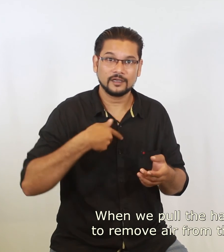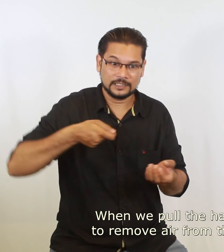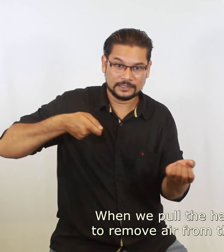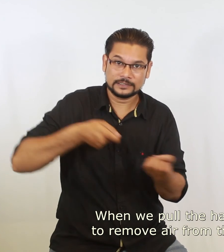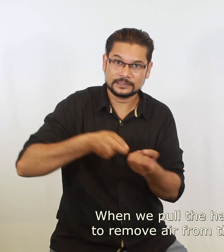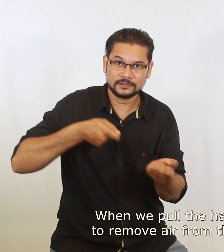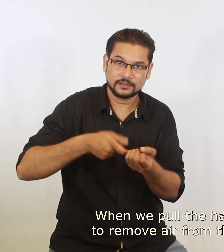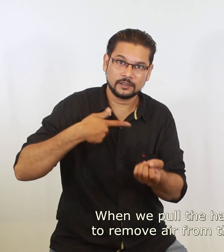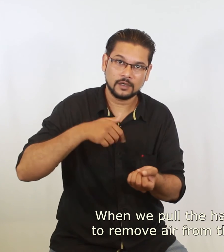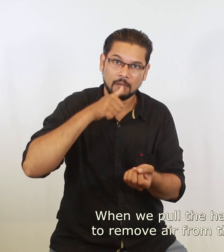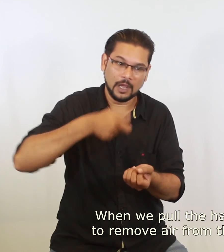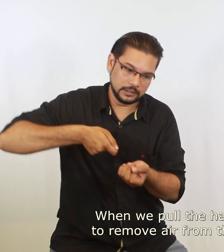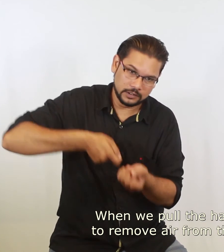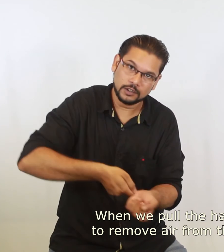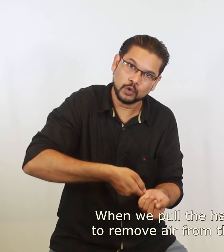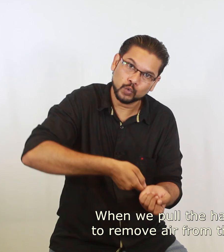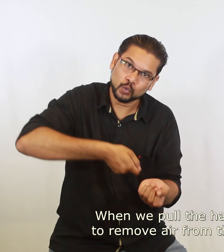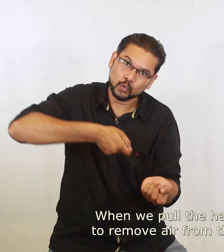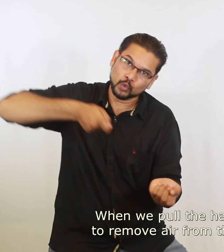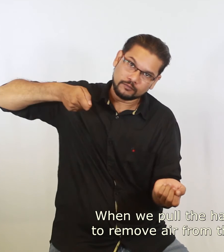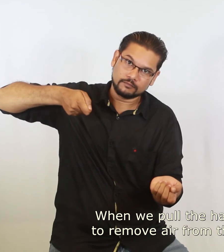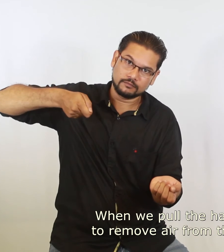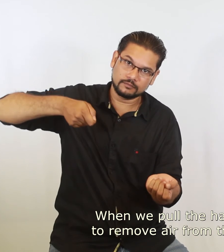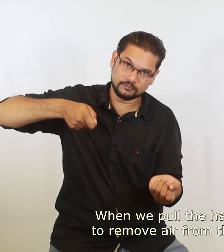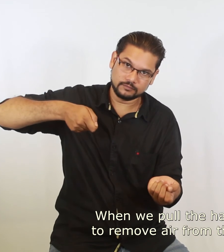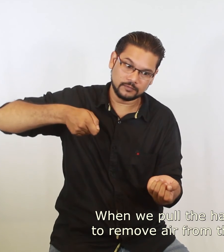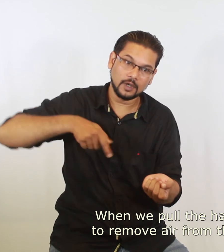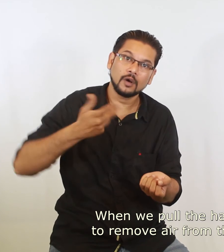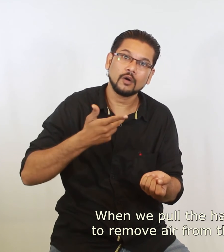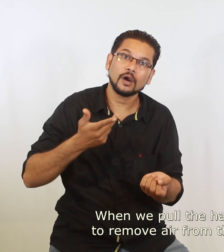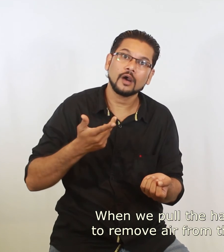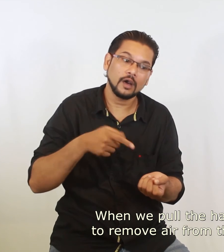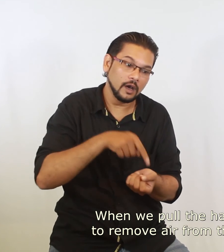When we pull the handle out to remove the air from the pump,